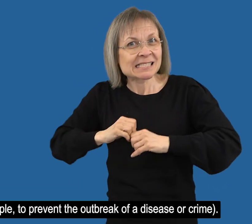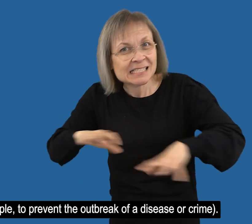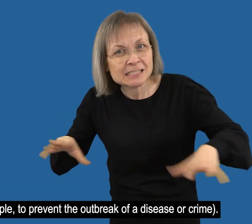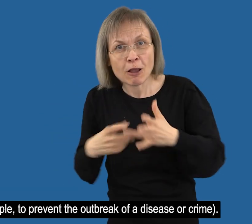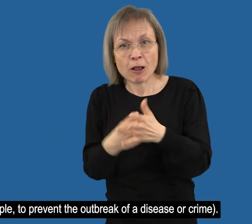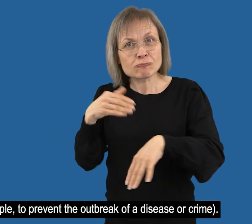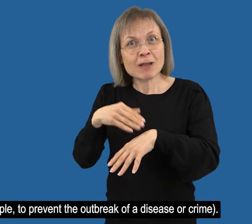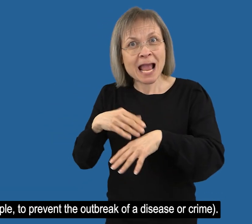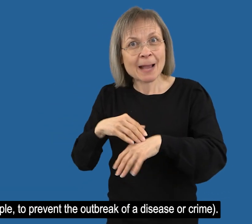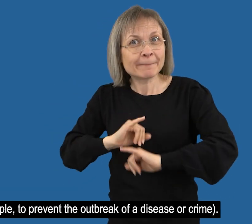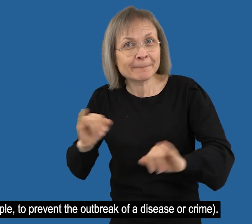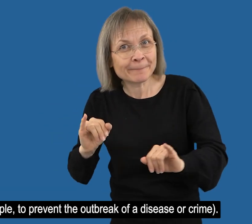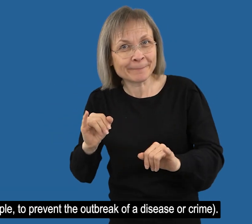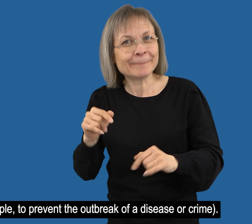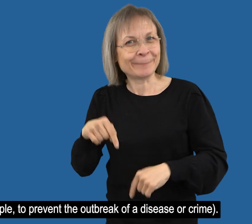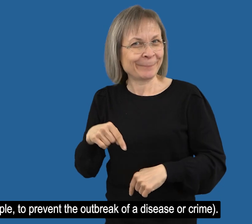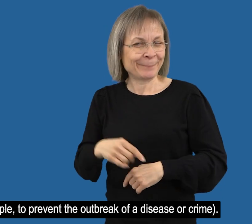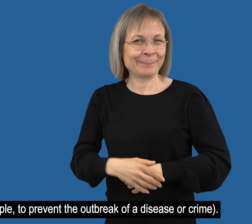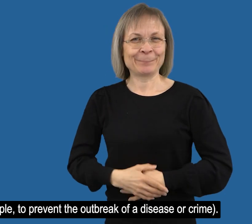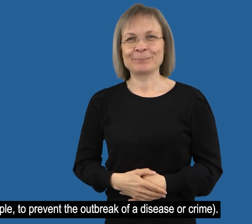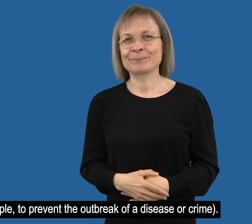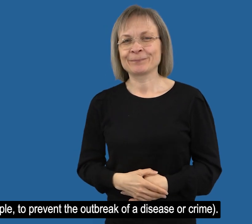to prevent the outbreak of a disease or crime.